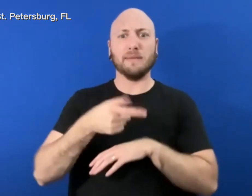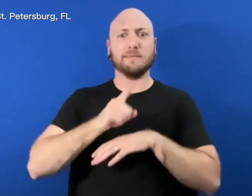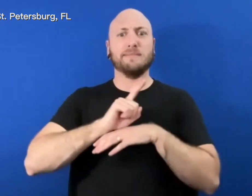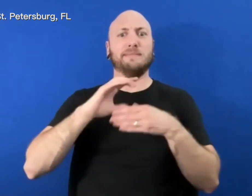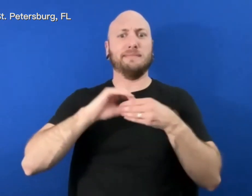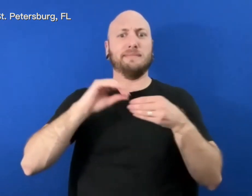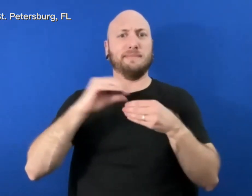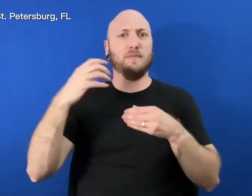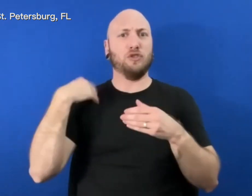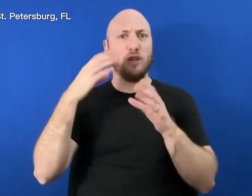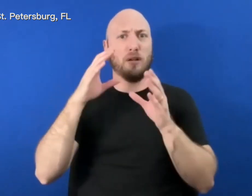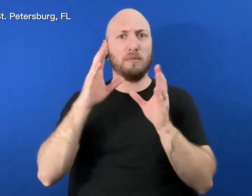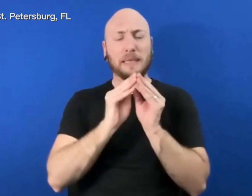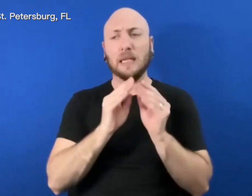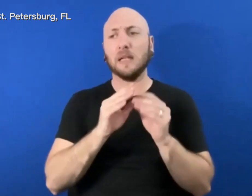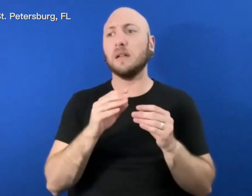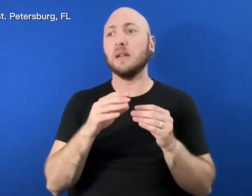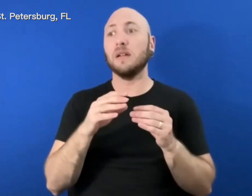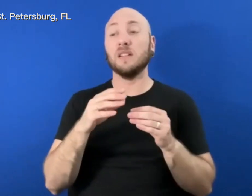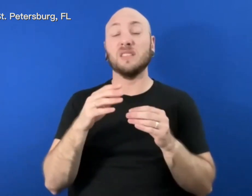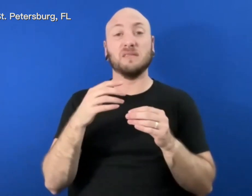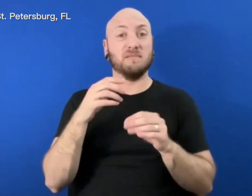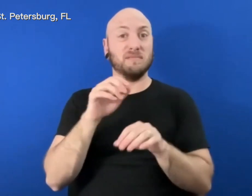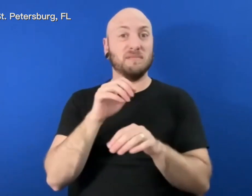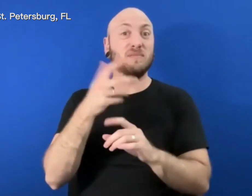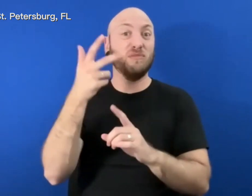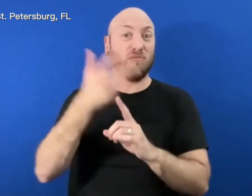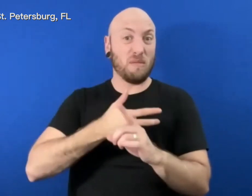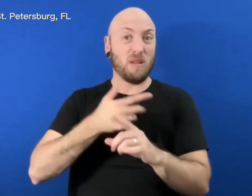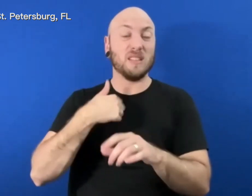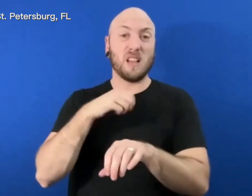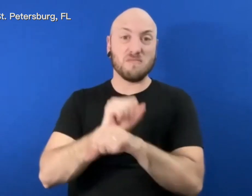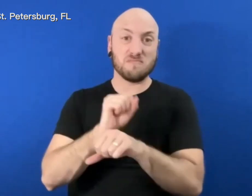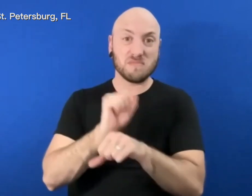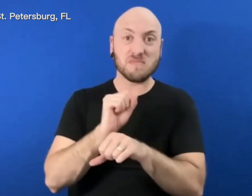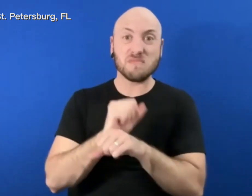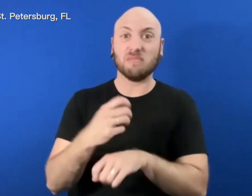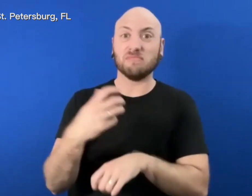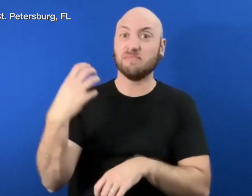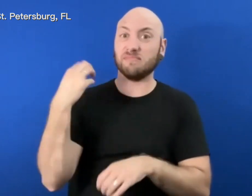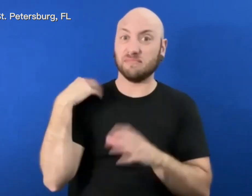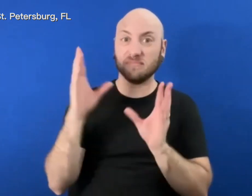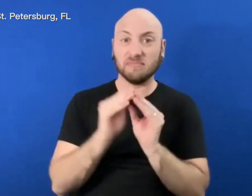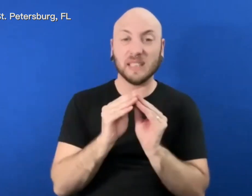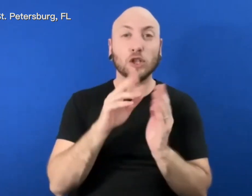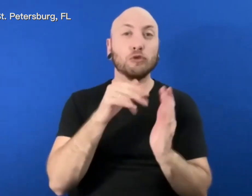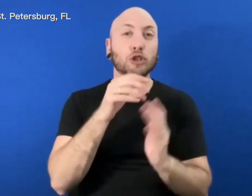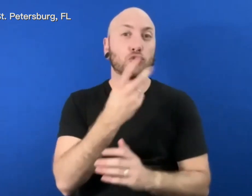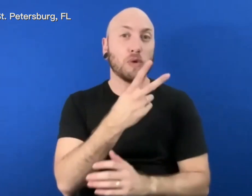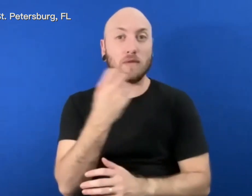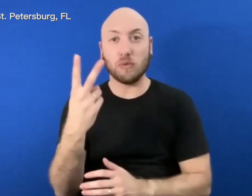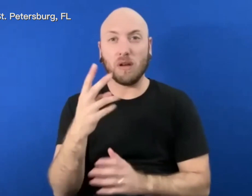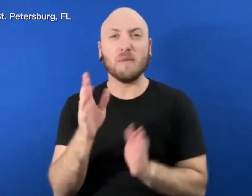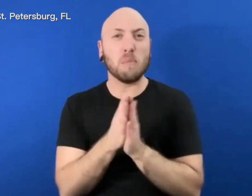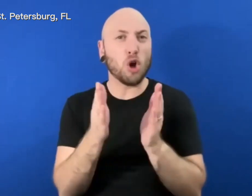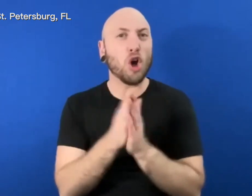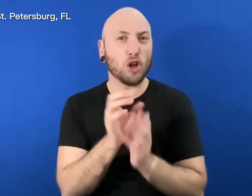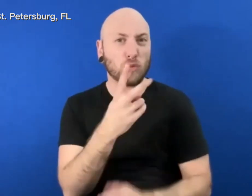12 meeting, which really helped me understand the program of Alcoholics Anonymous. I highly,